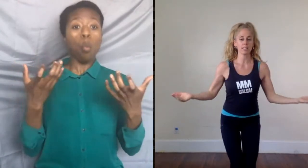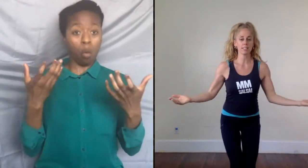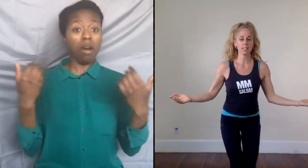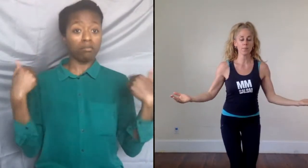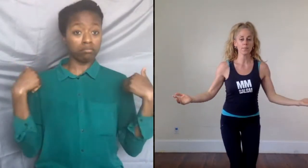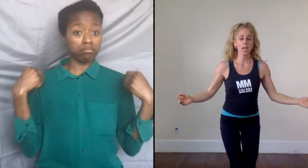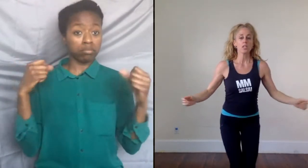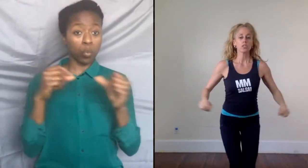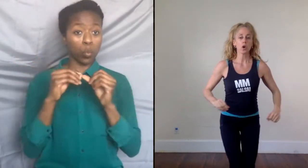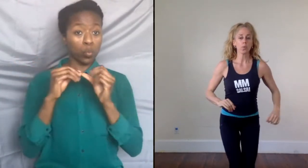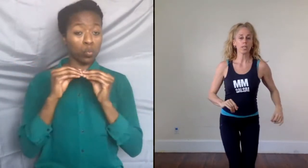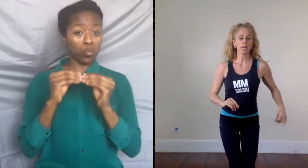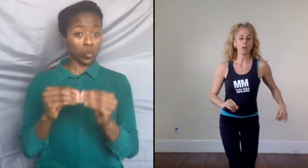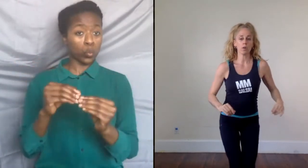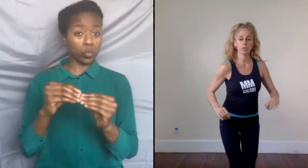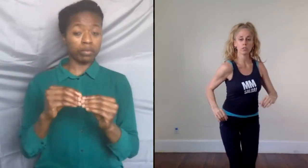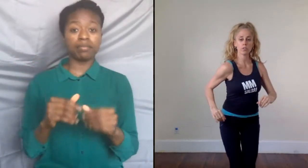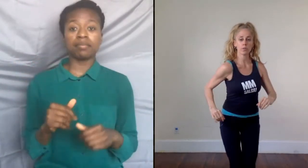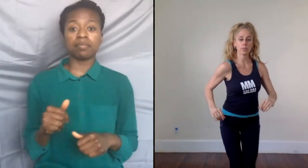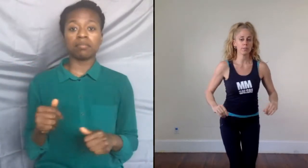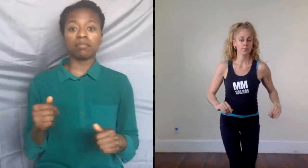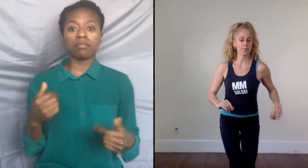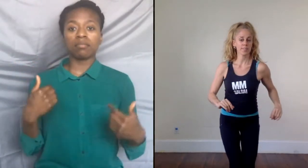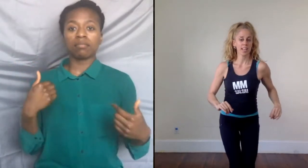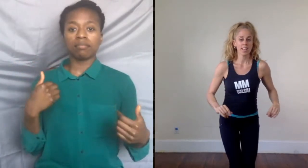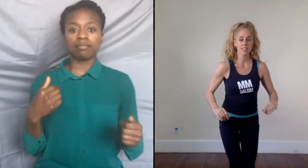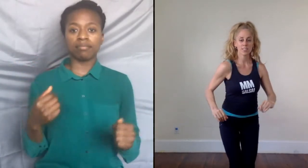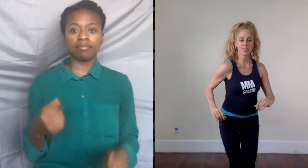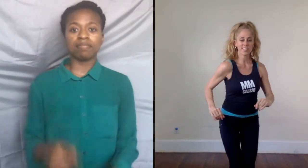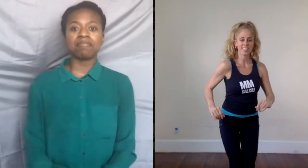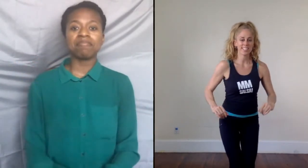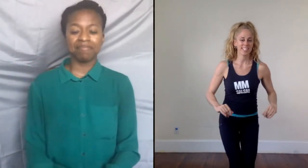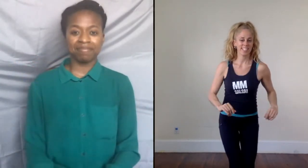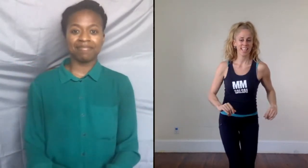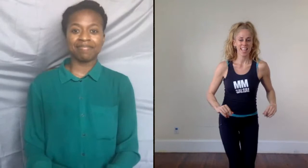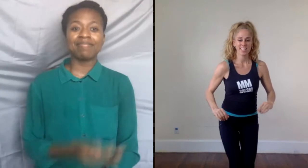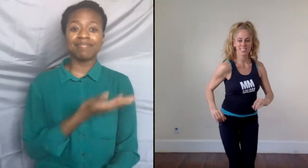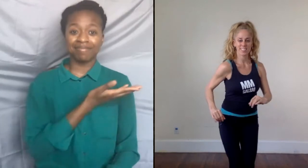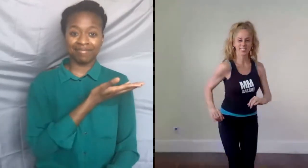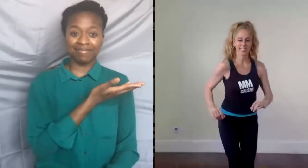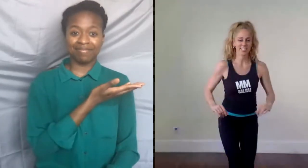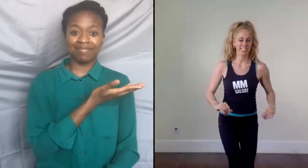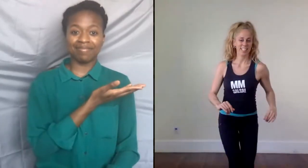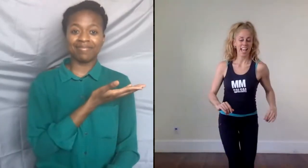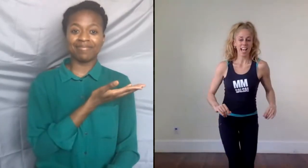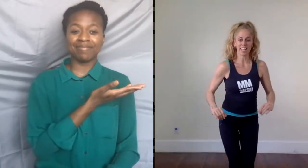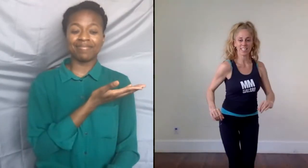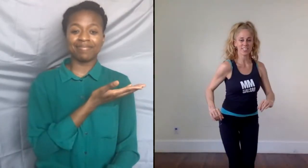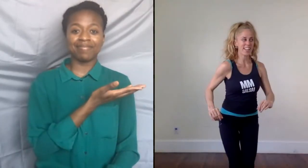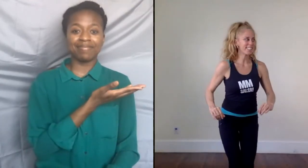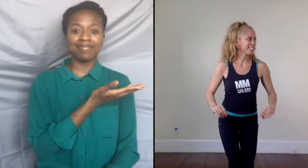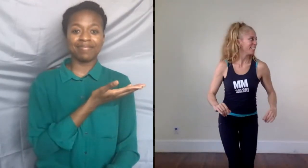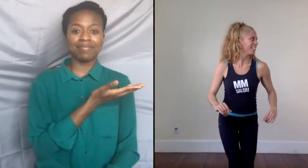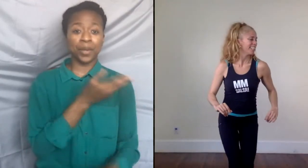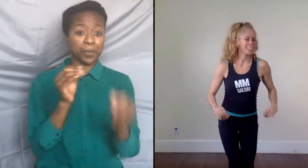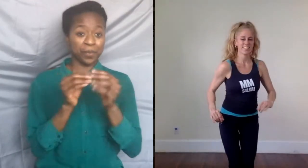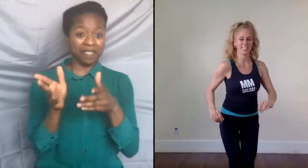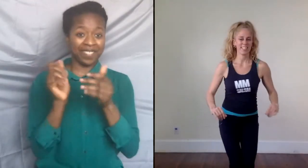our chest is up. So we can go shoulder, shoulder, shoulder, a little